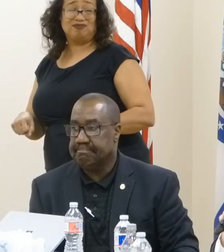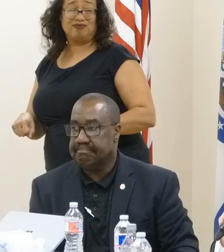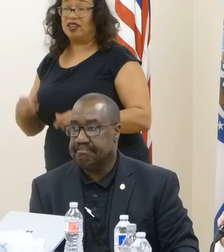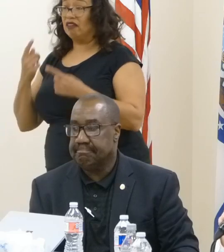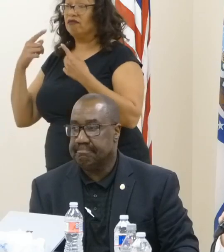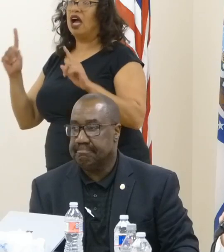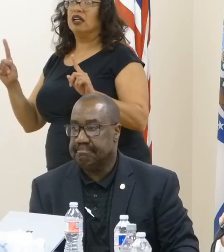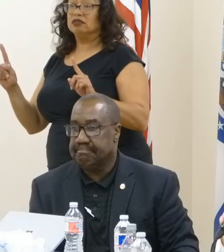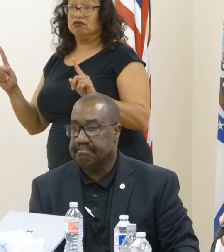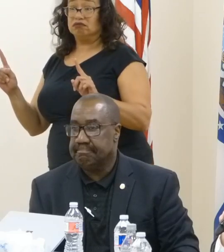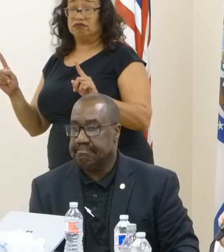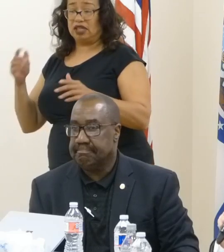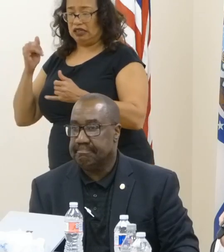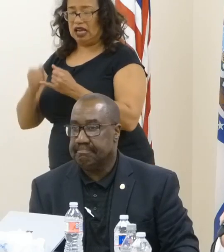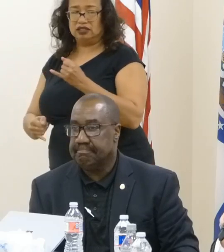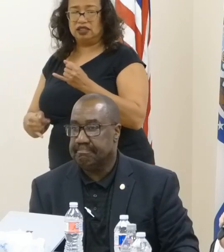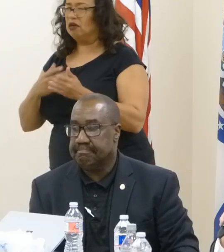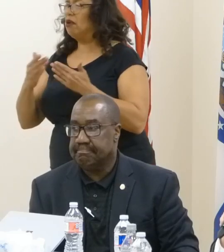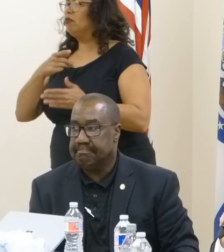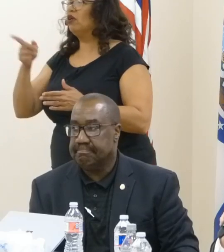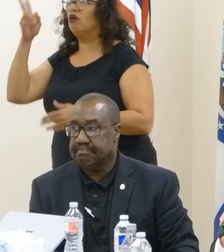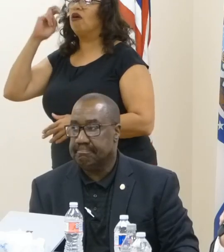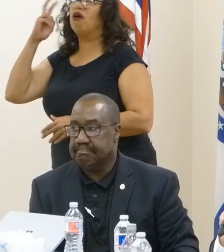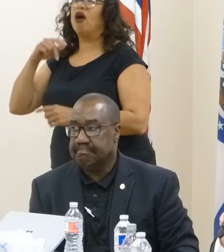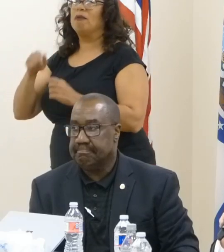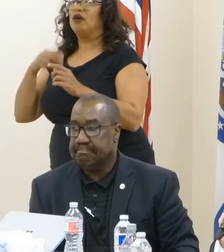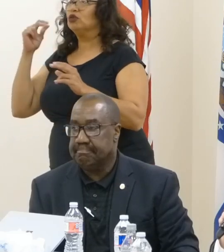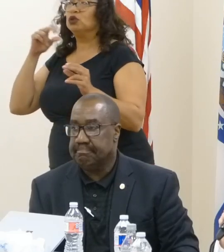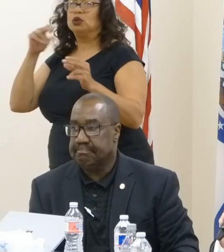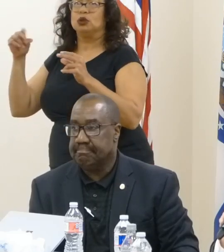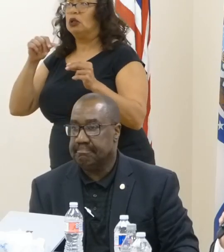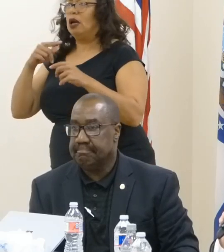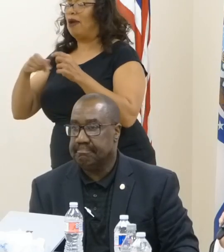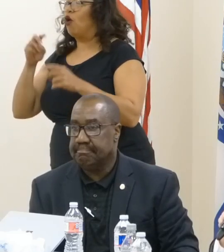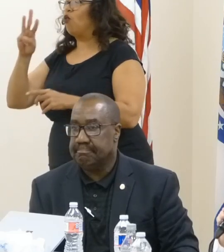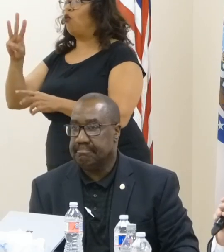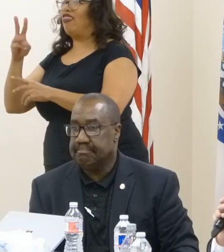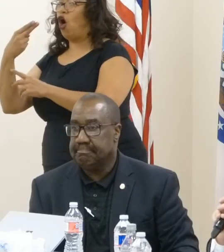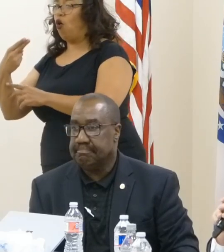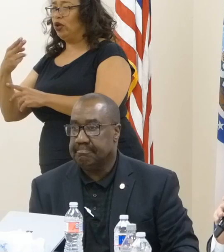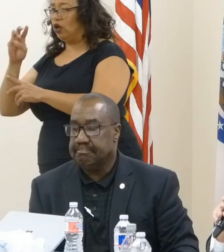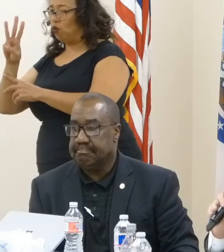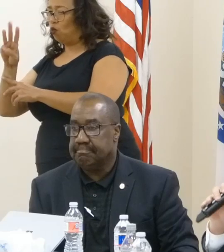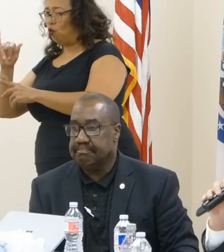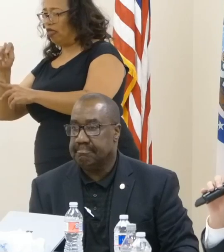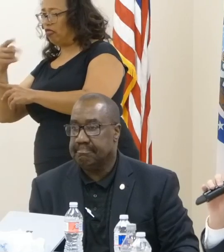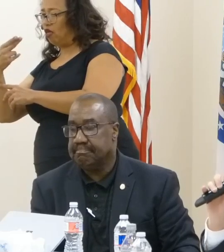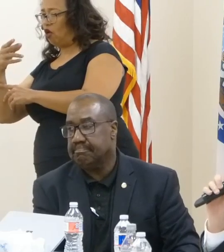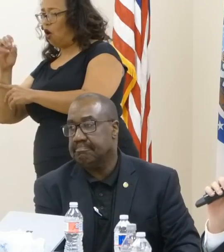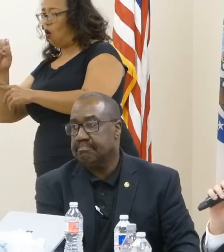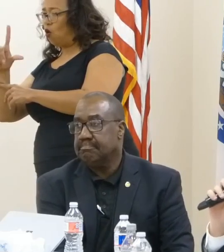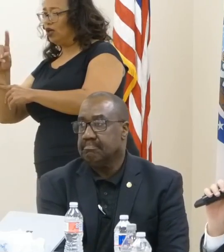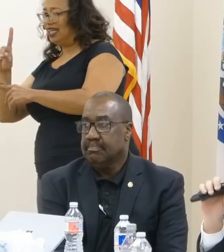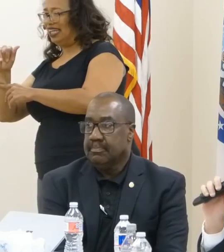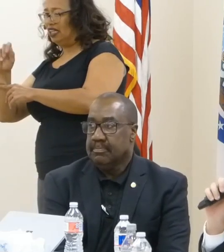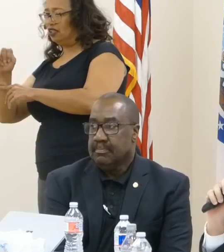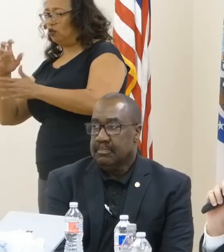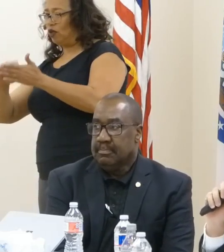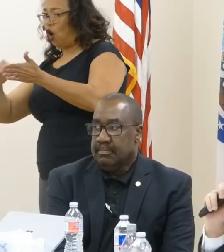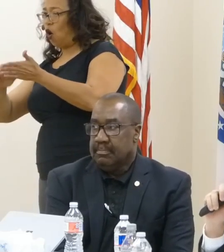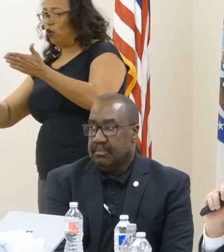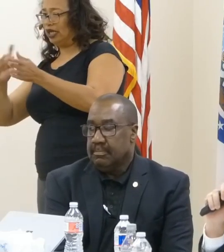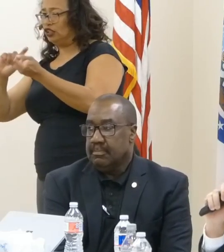you may have heard some noise about withholding changes due to the federal tax changes. I'm sure you're